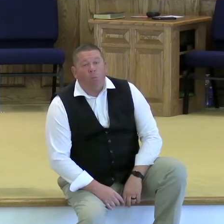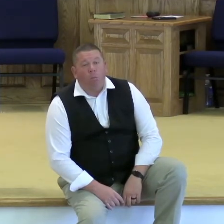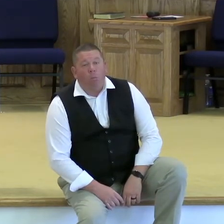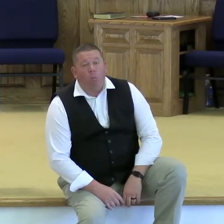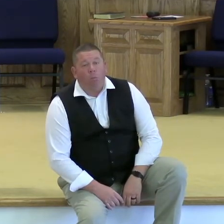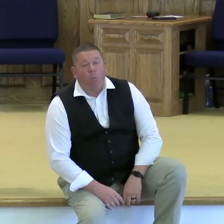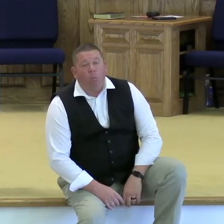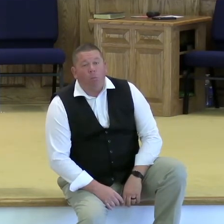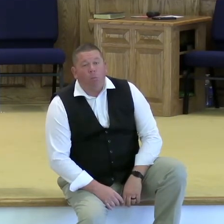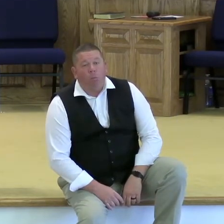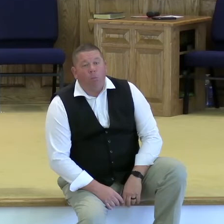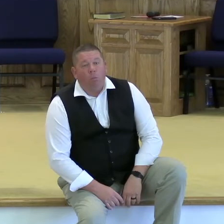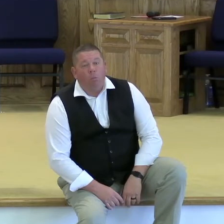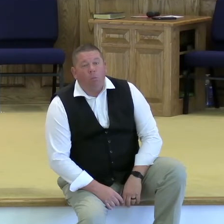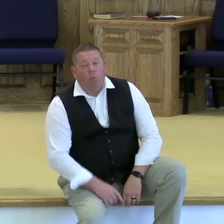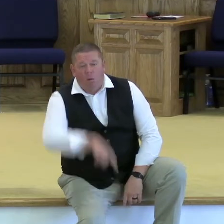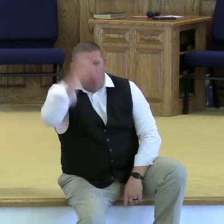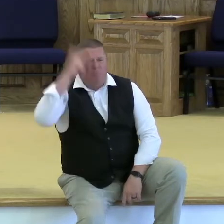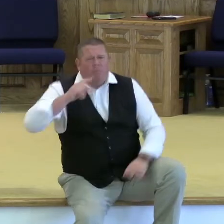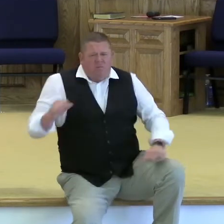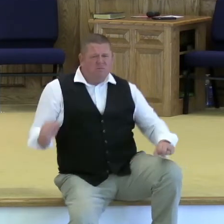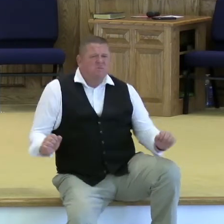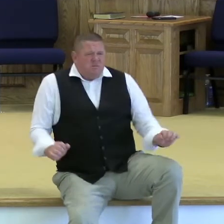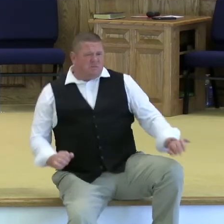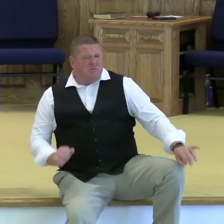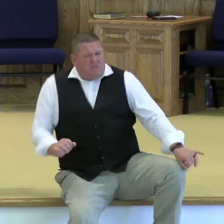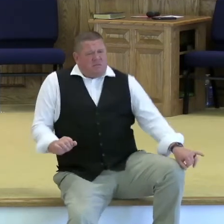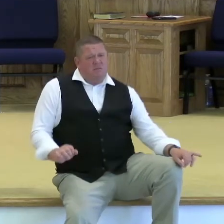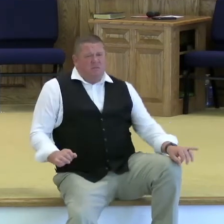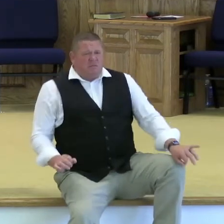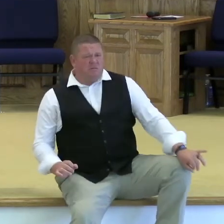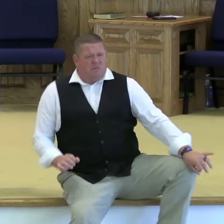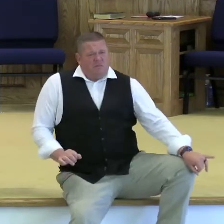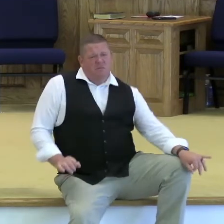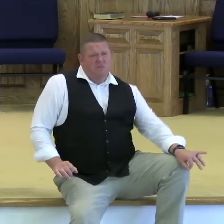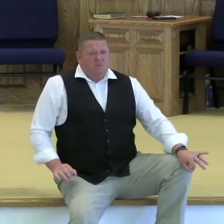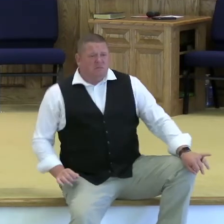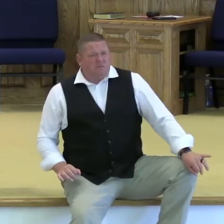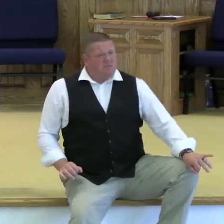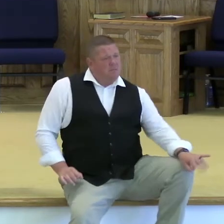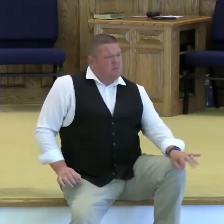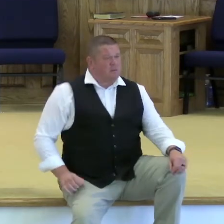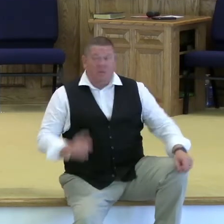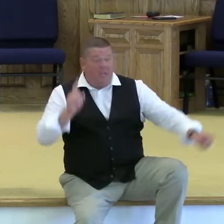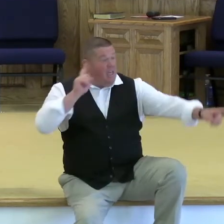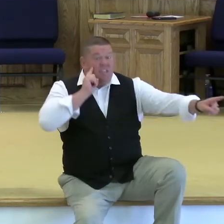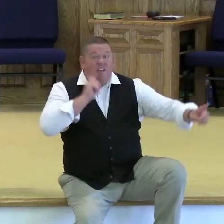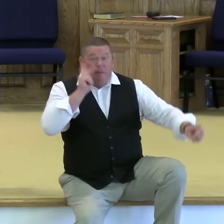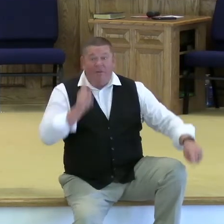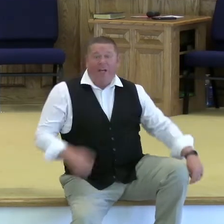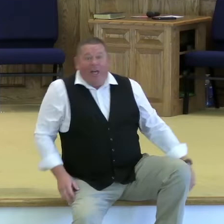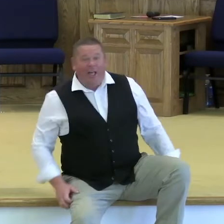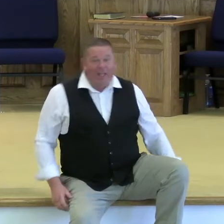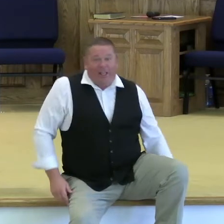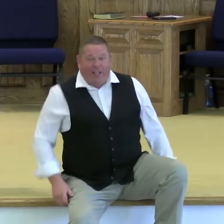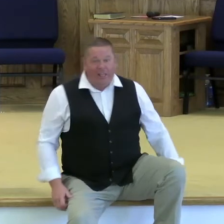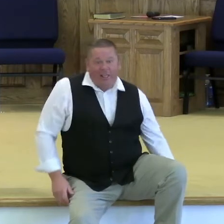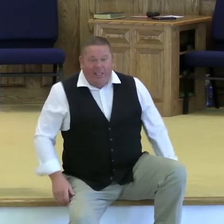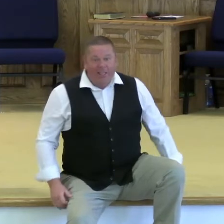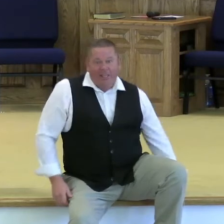And black people, you know, they're getting their praise on. getting a little dance, and the deaf people, you know, that's how the